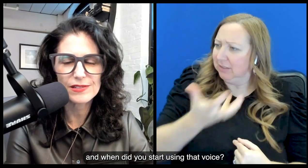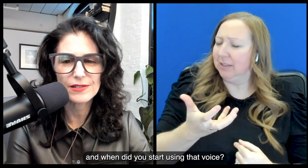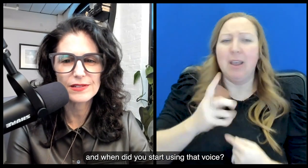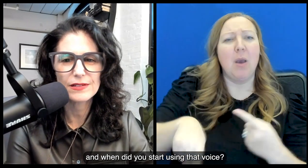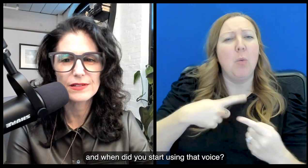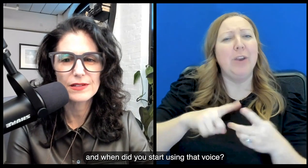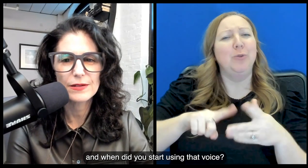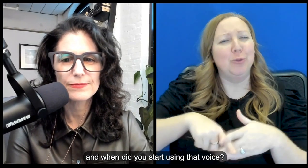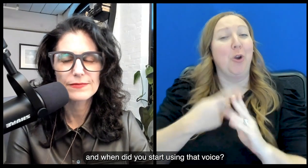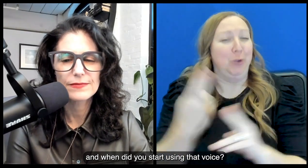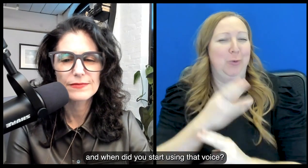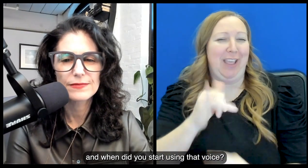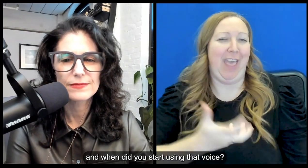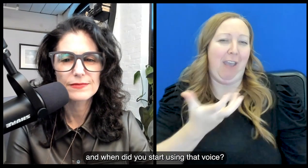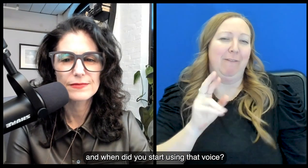voice?